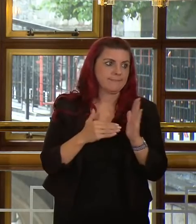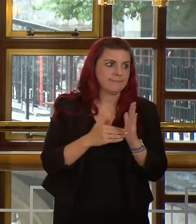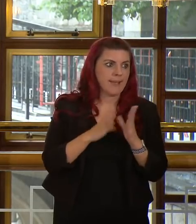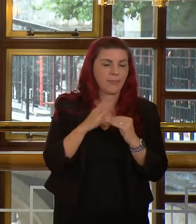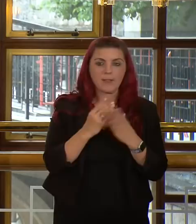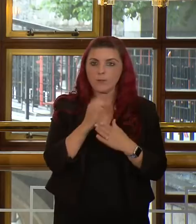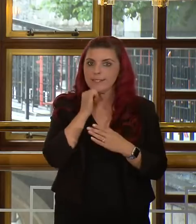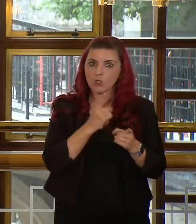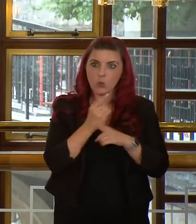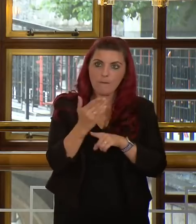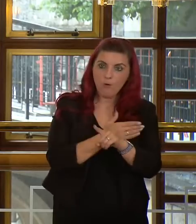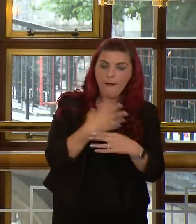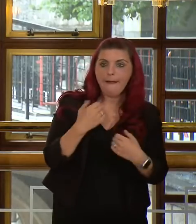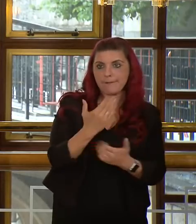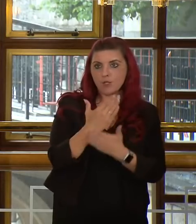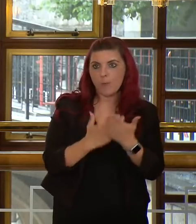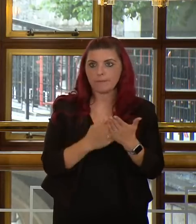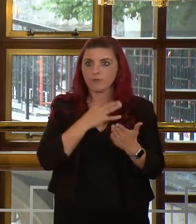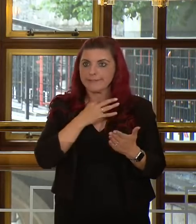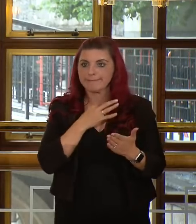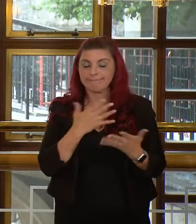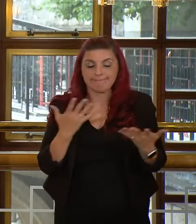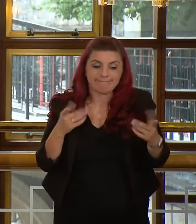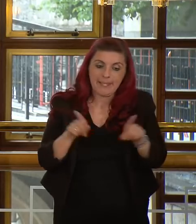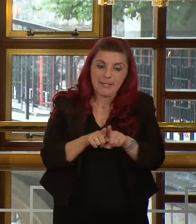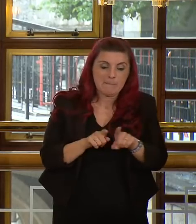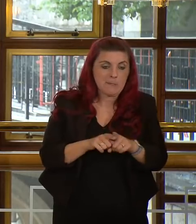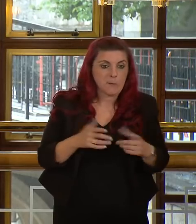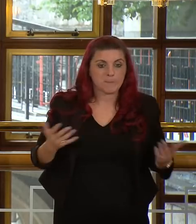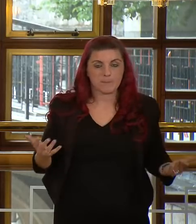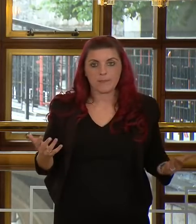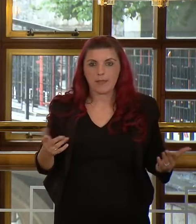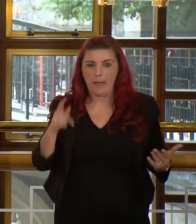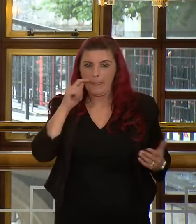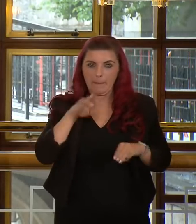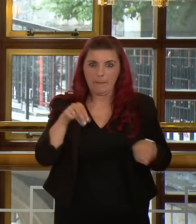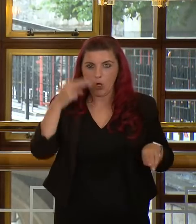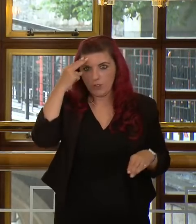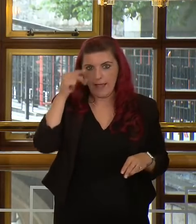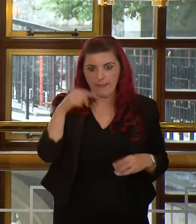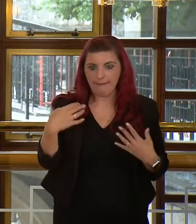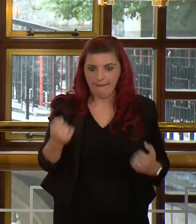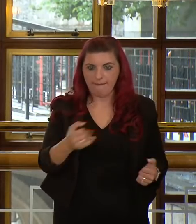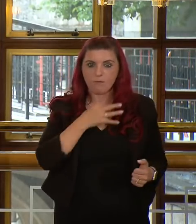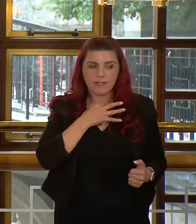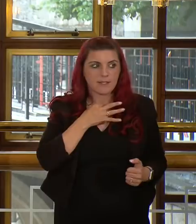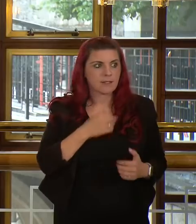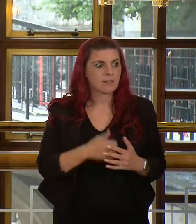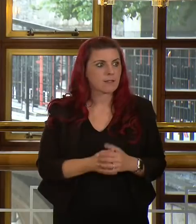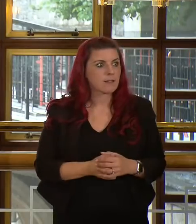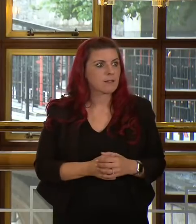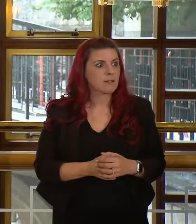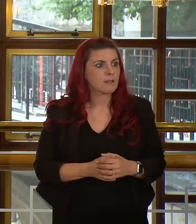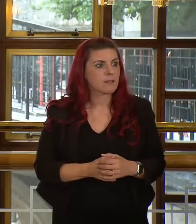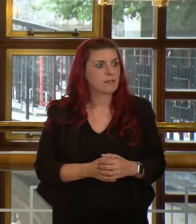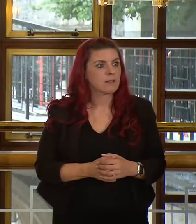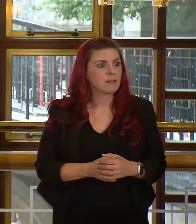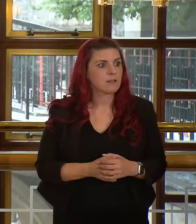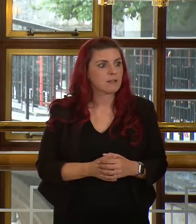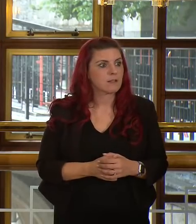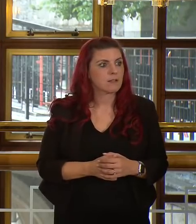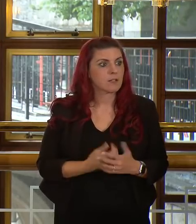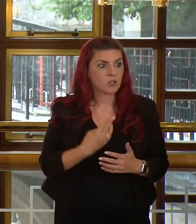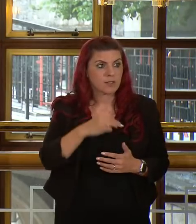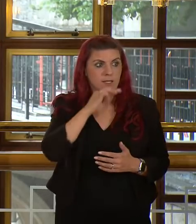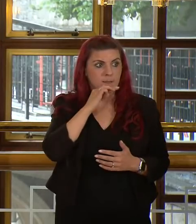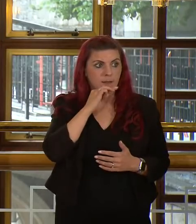do have a certain risk as well, and that's just the truth of it. And I think people understand that very well. Does that mean that it's highly likely that the